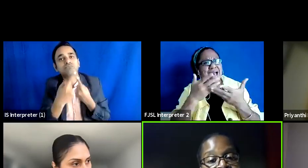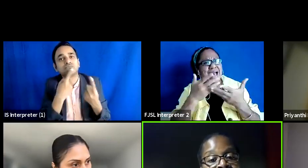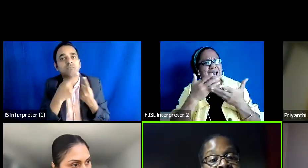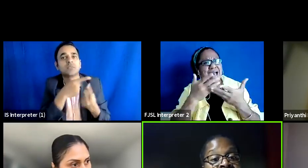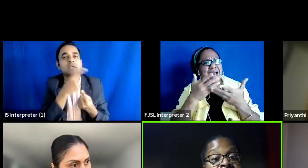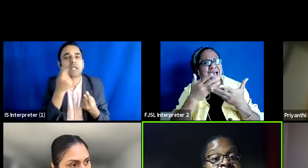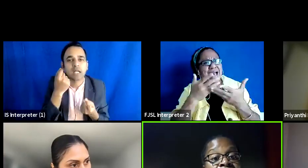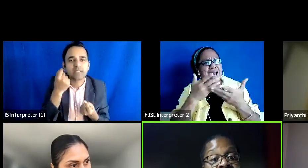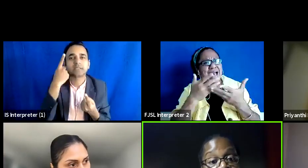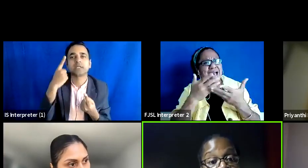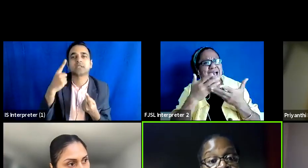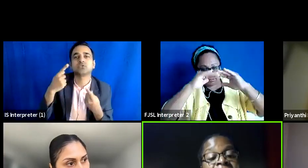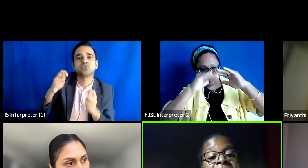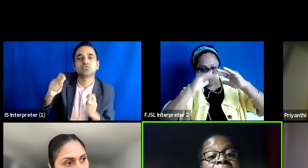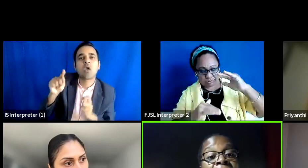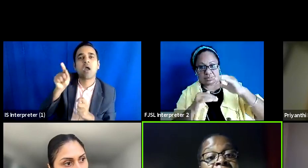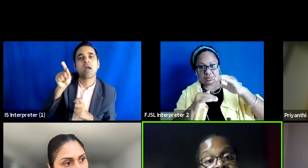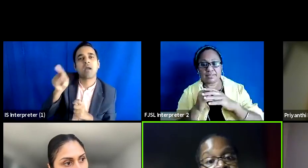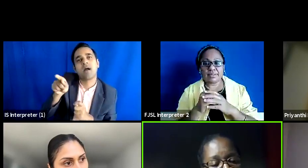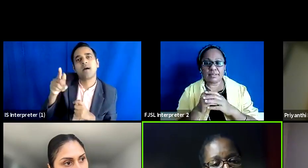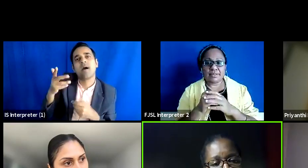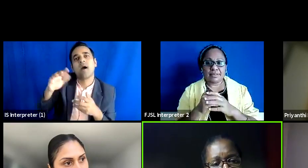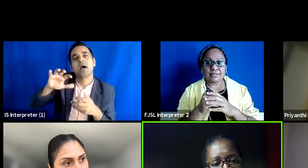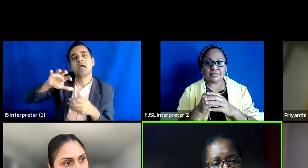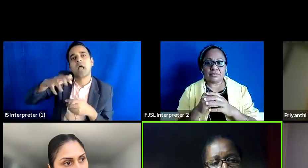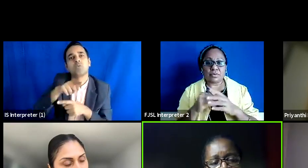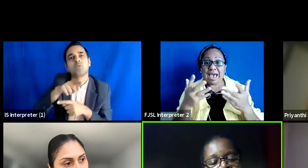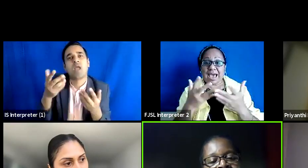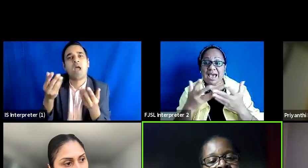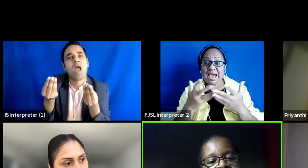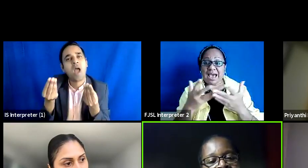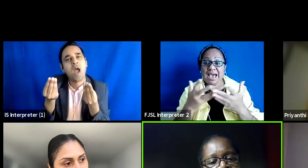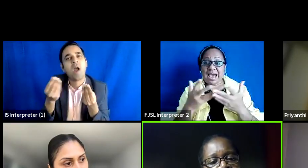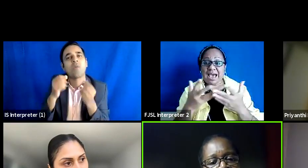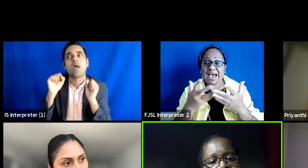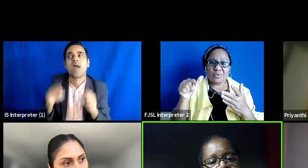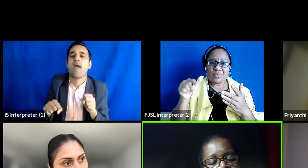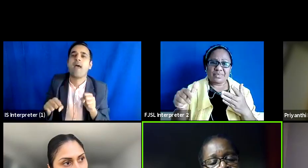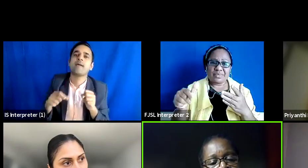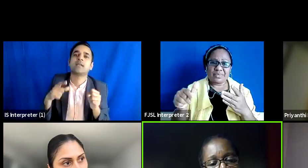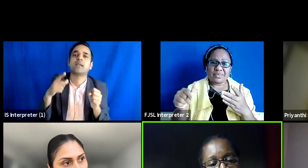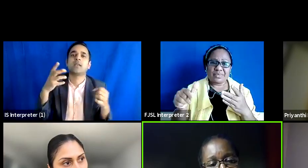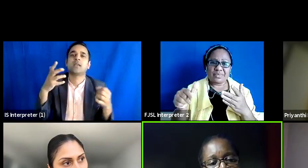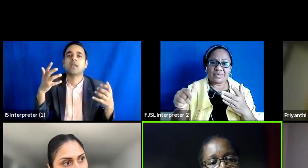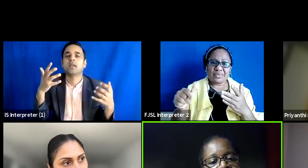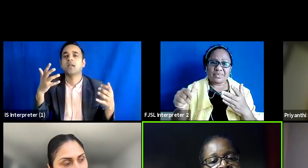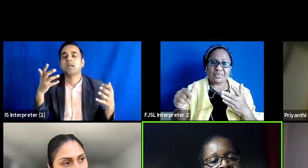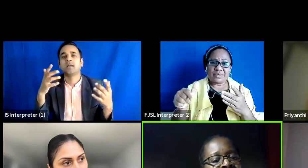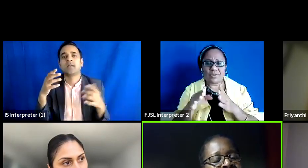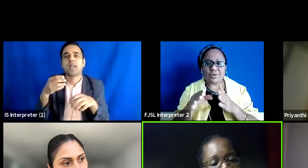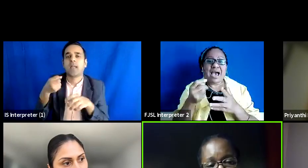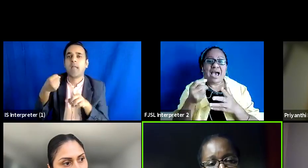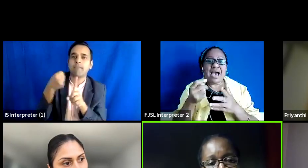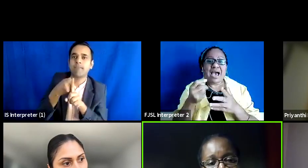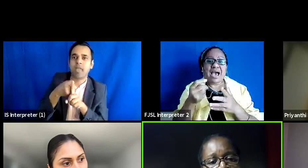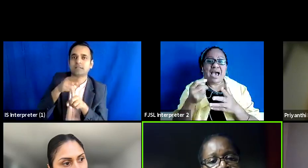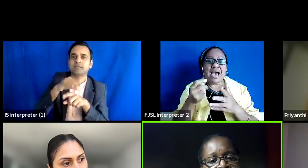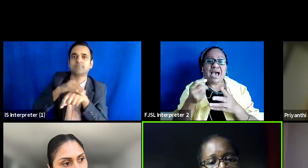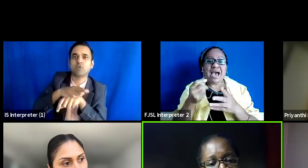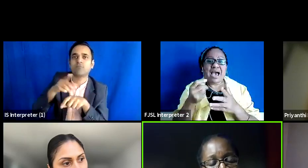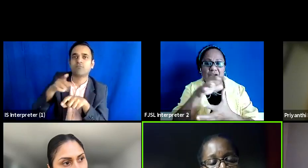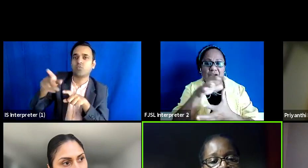with the impacts of Hurricane Katrina some years after that. And what I heard was actually